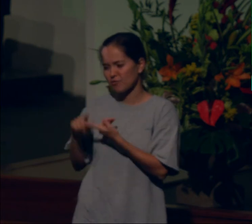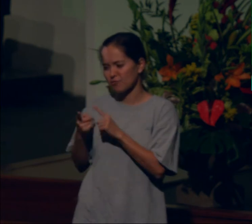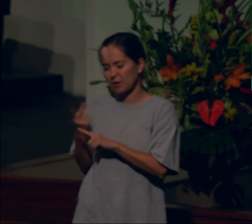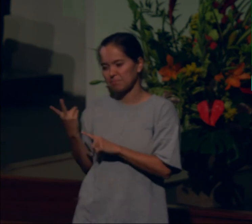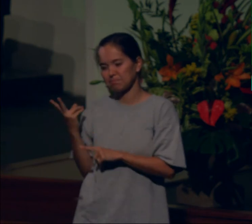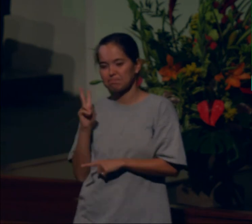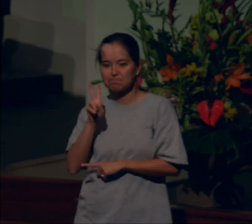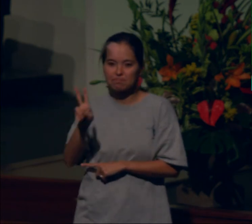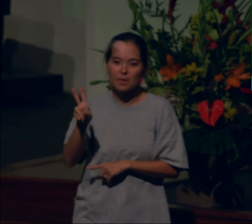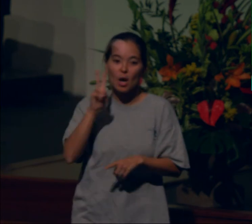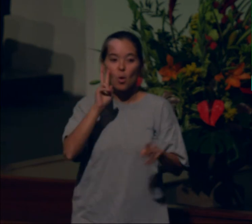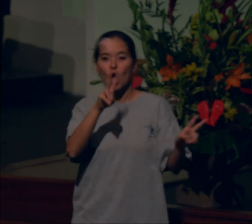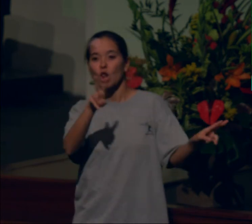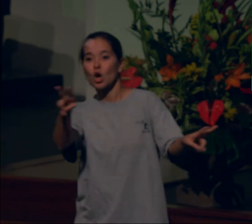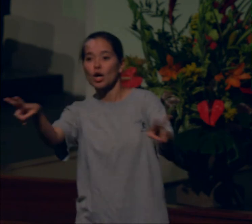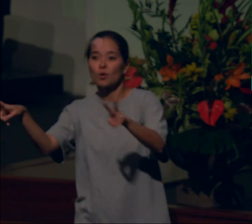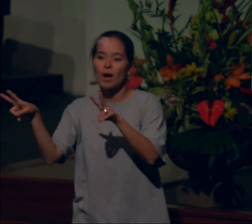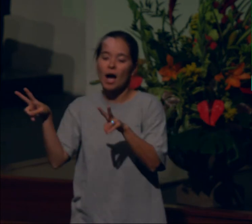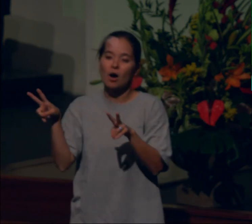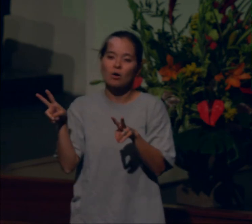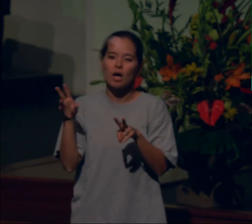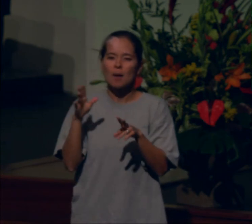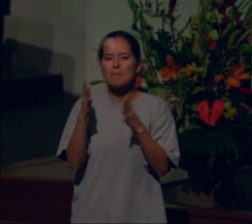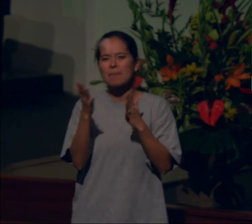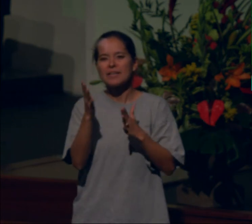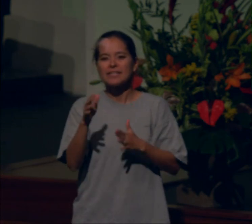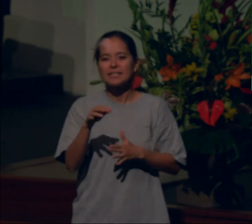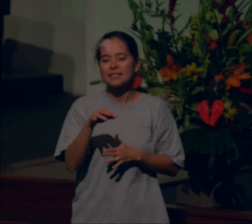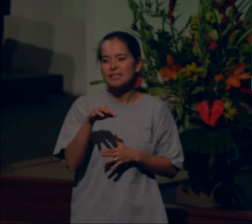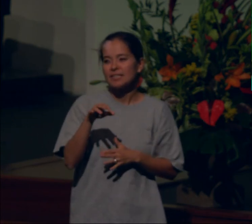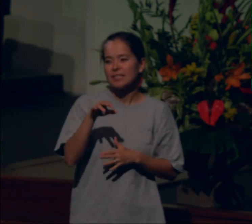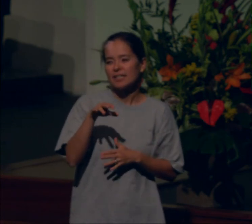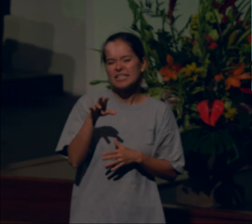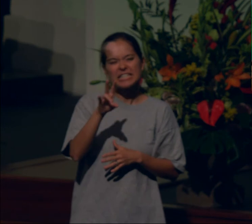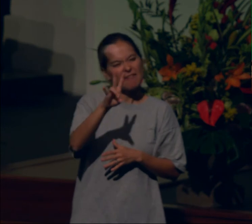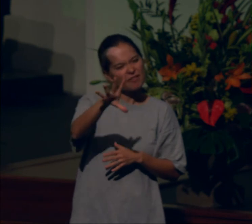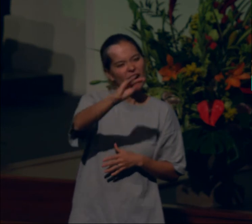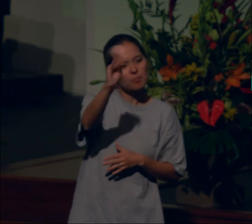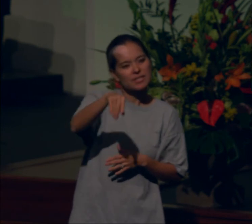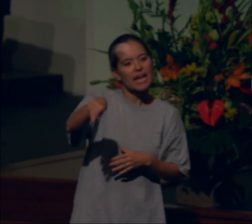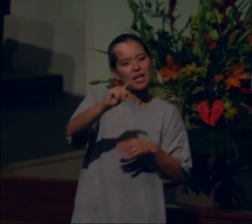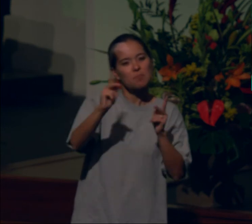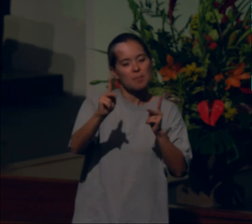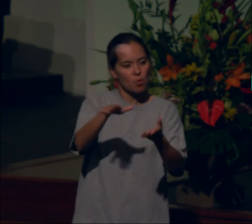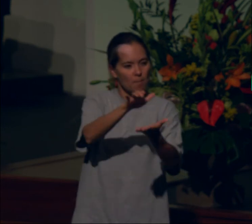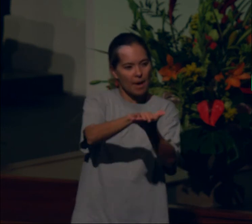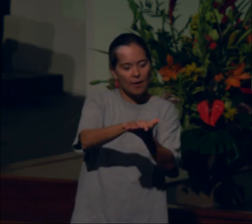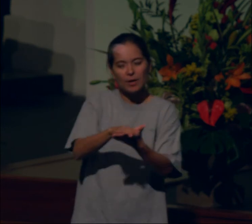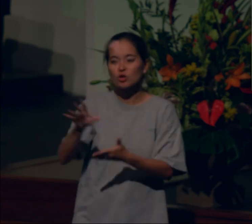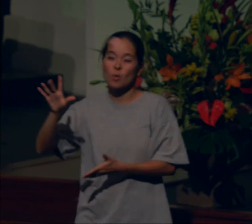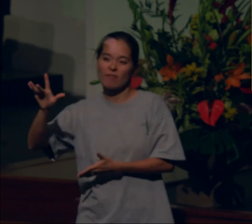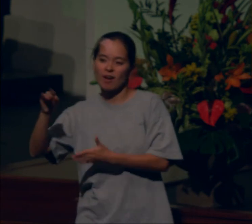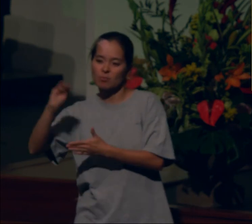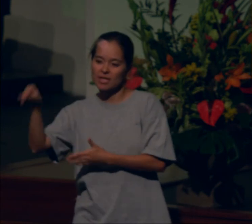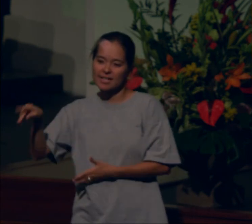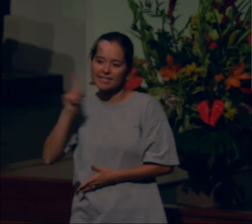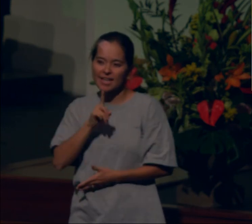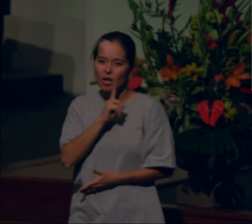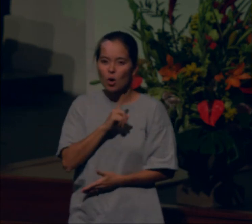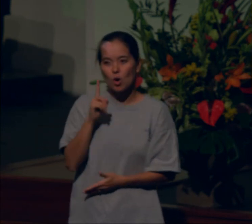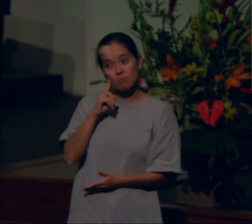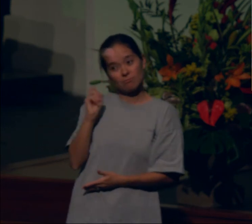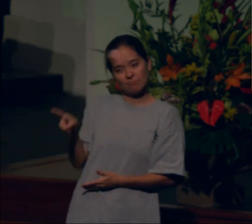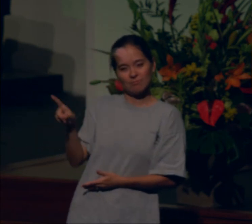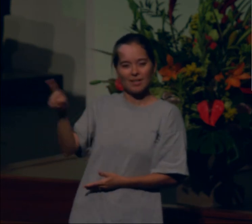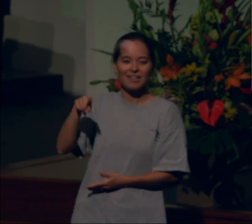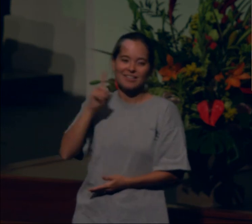and we're looking around because it was opened up to single people, and about 75% of the people were married, about 25% of them were single, and you could tell